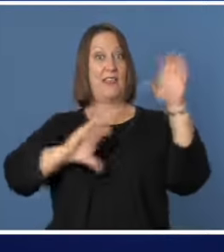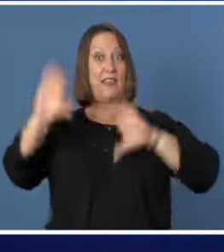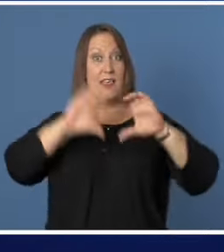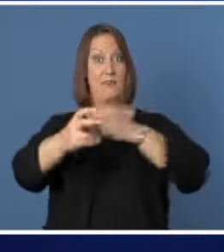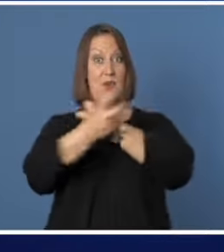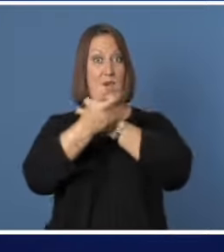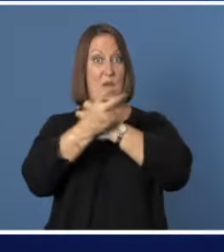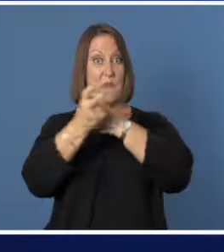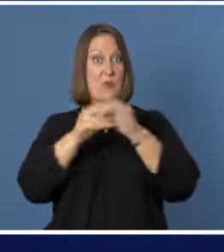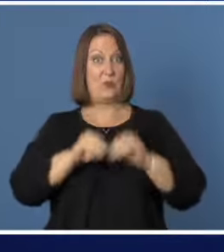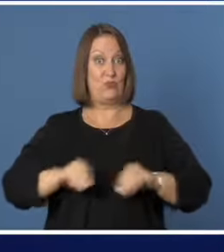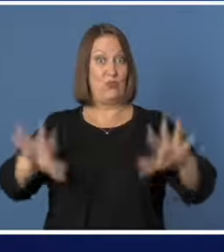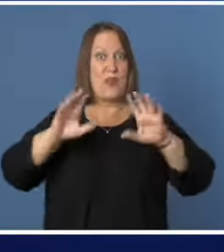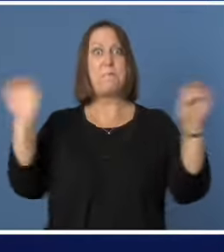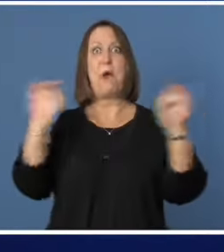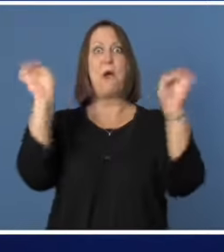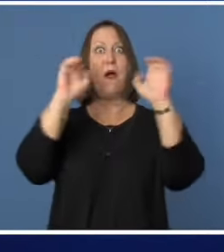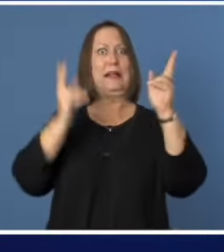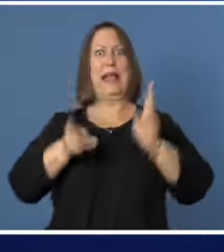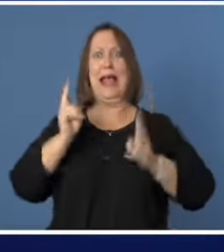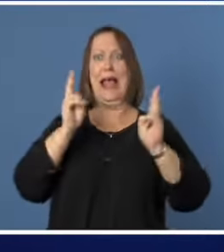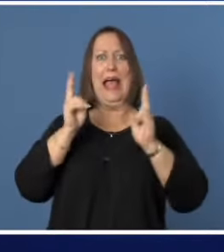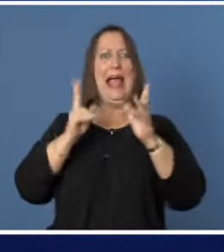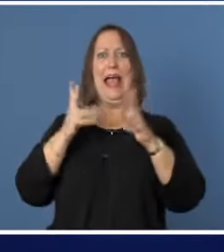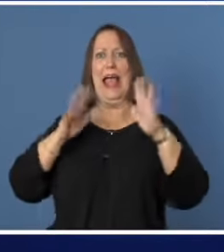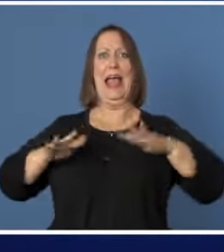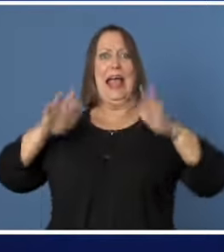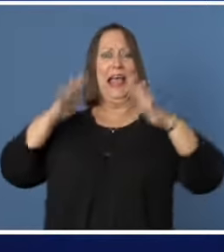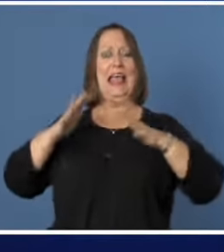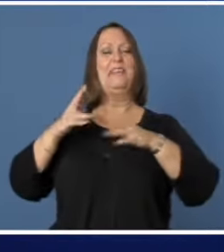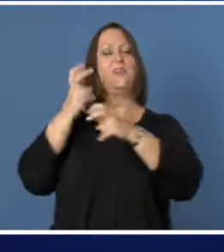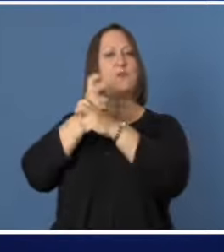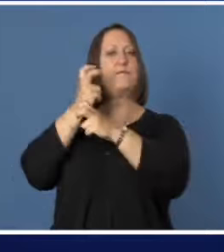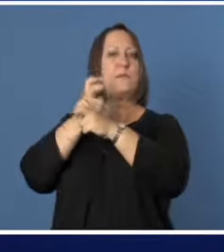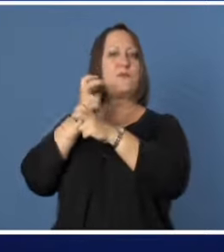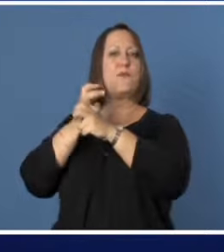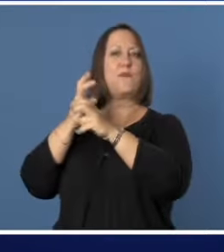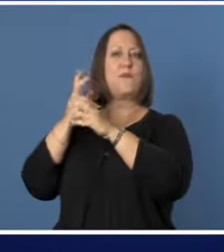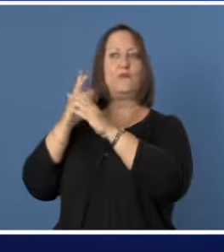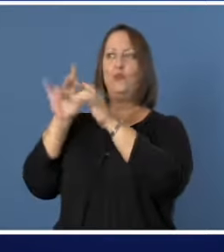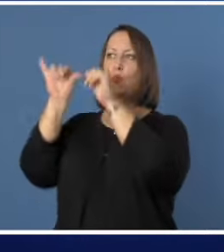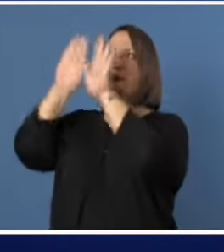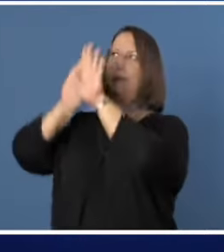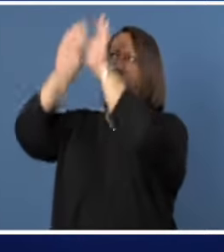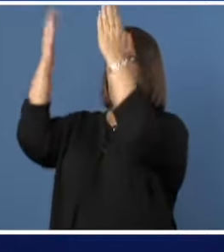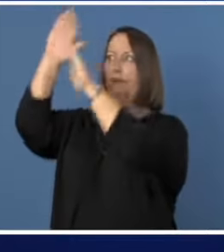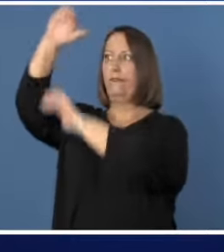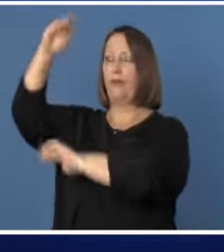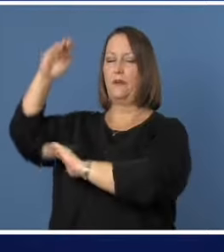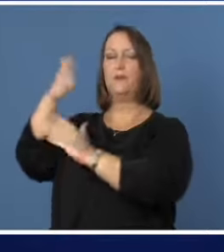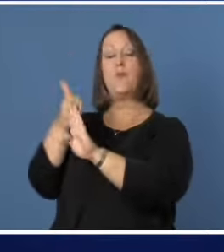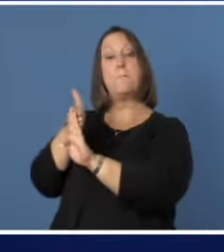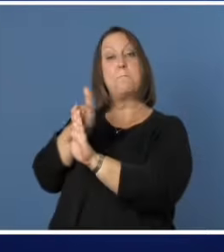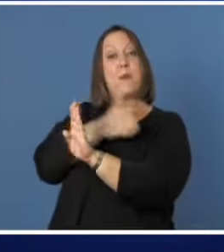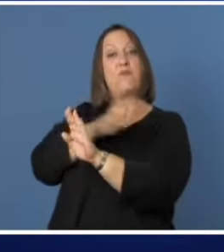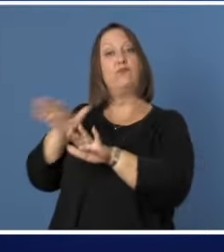To save critical time during an emergency, pre-measure and cut the plastic sheeting for each opening.